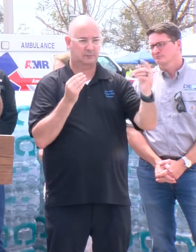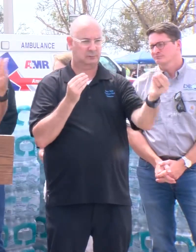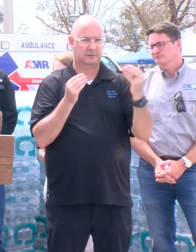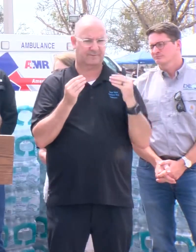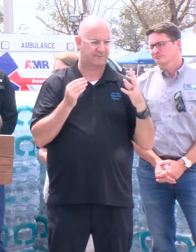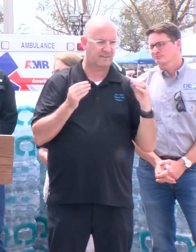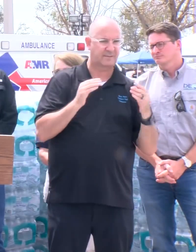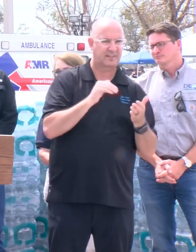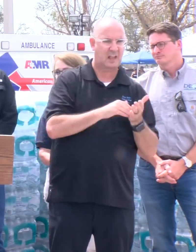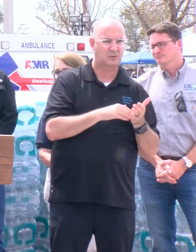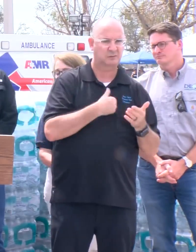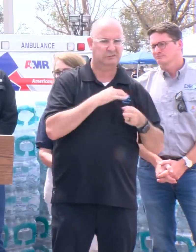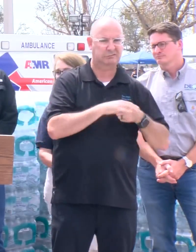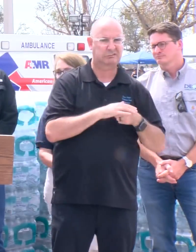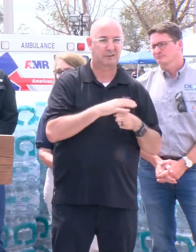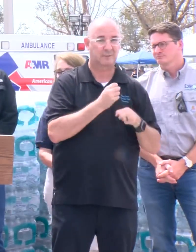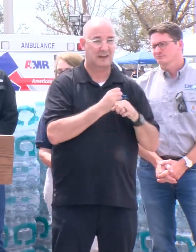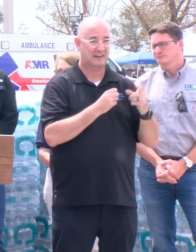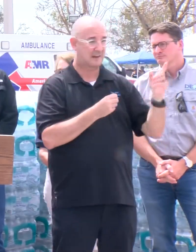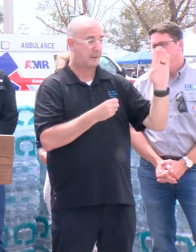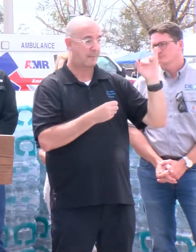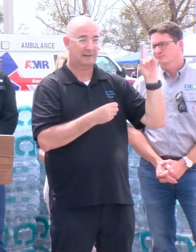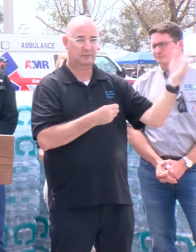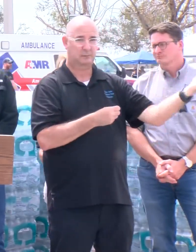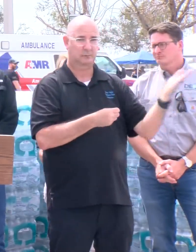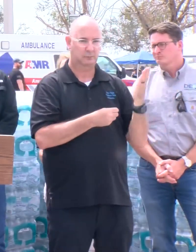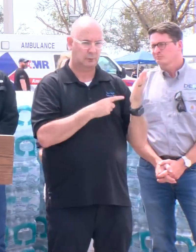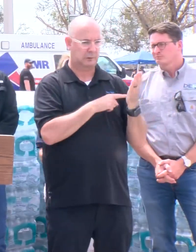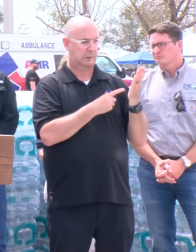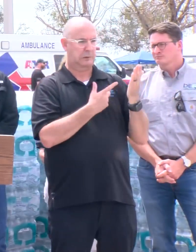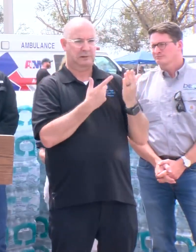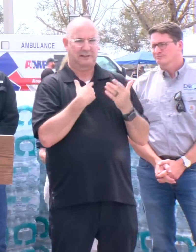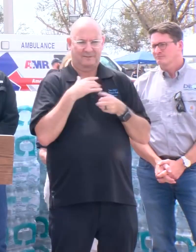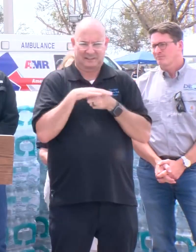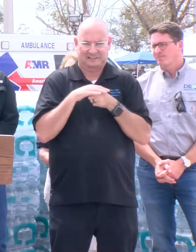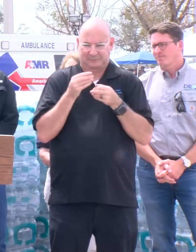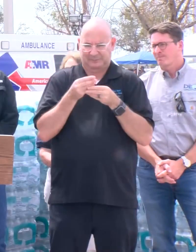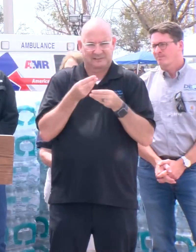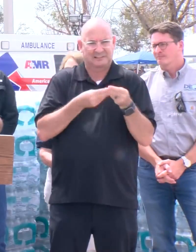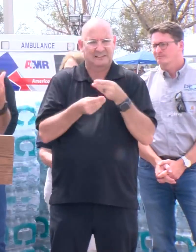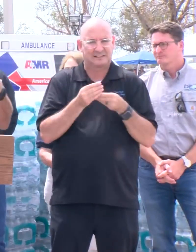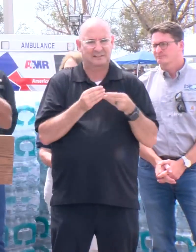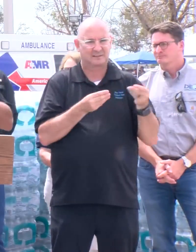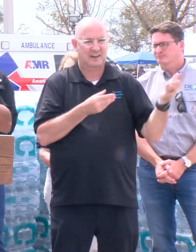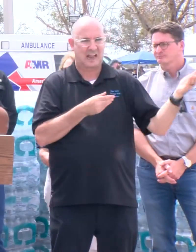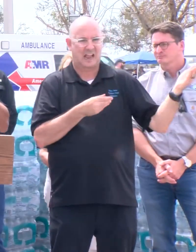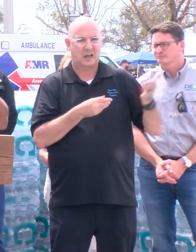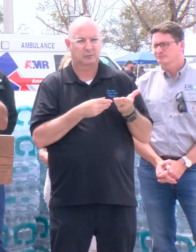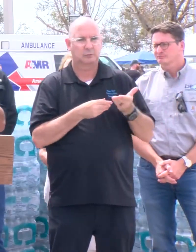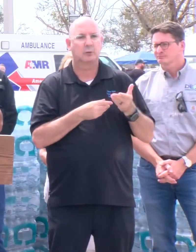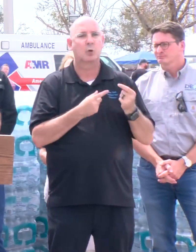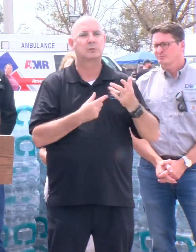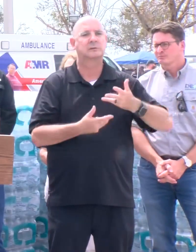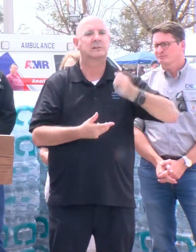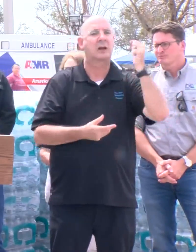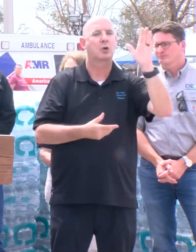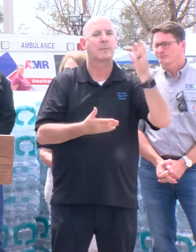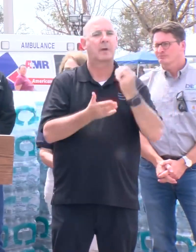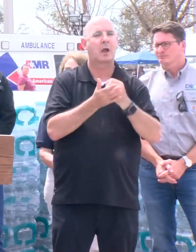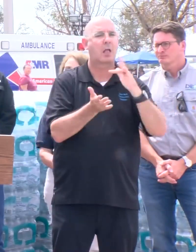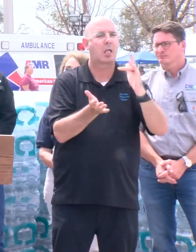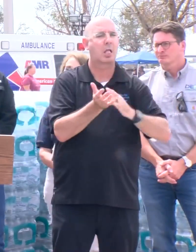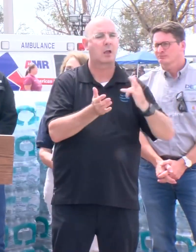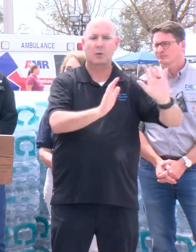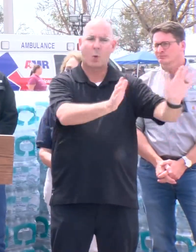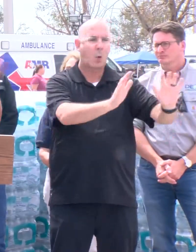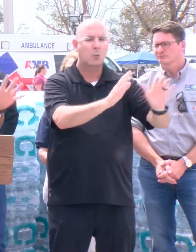bids, that's not enough to do your job. If you go out and hire somebody, they're going to get a piece of that money. They're going to get it. So call us. Let us break loose as much